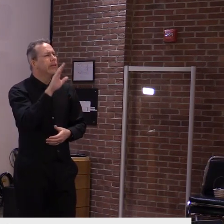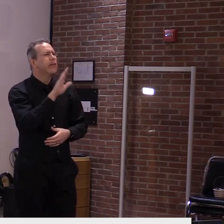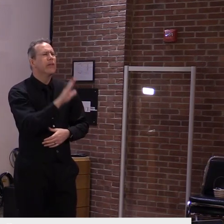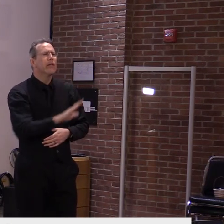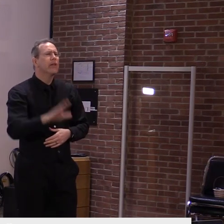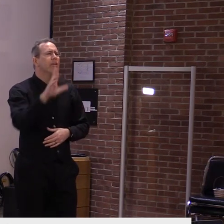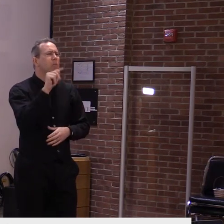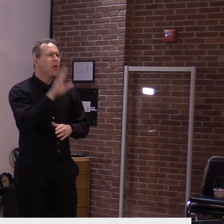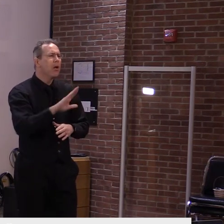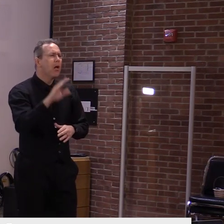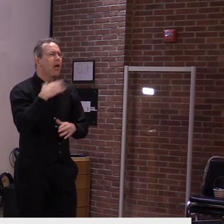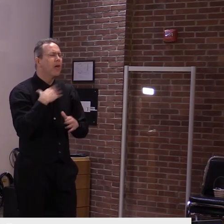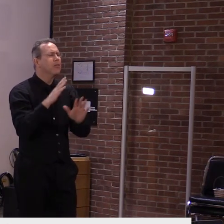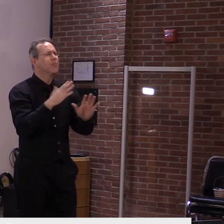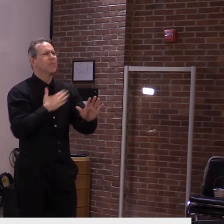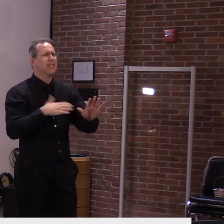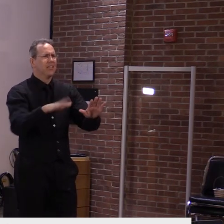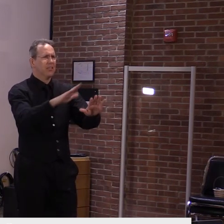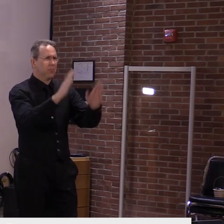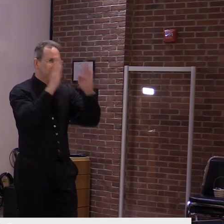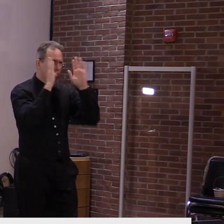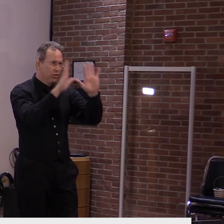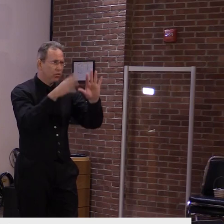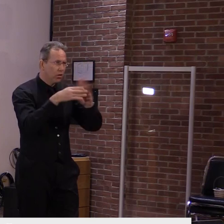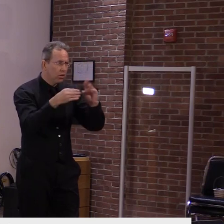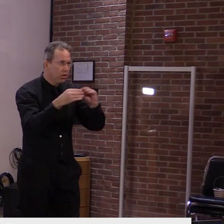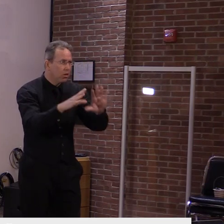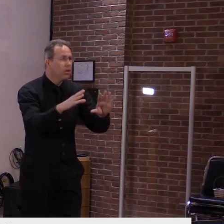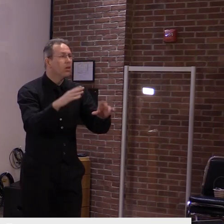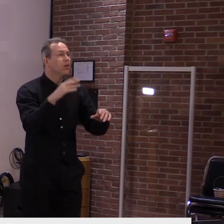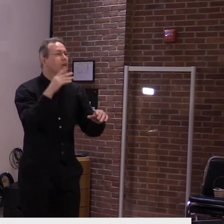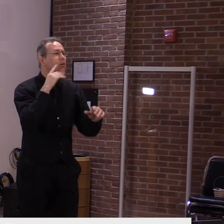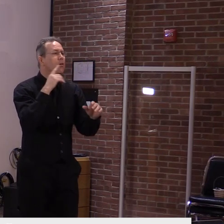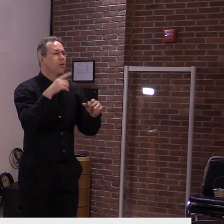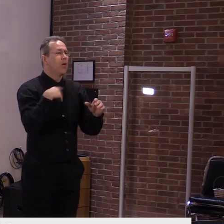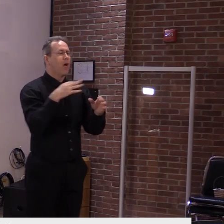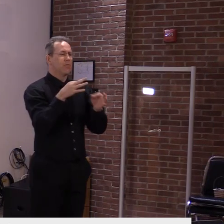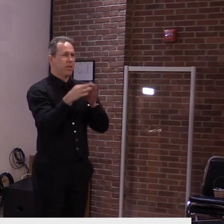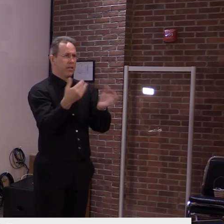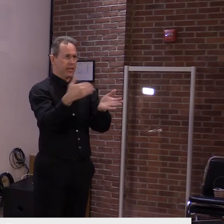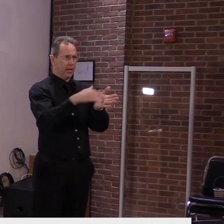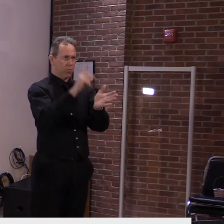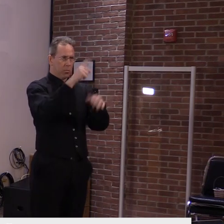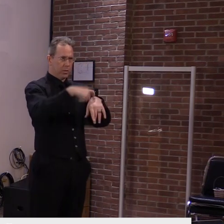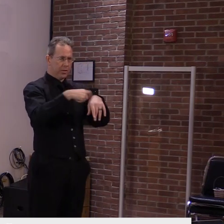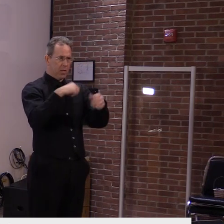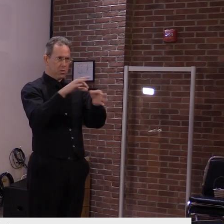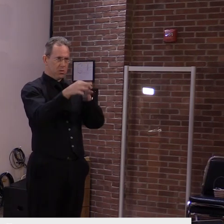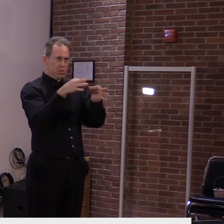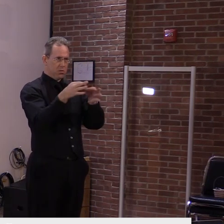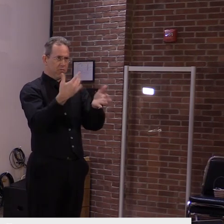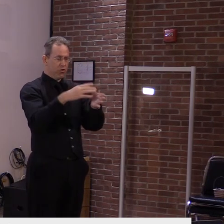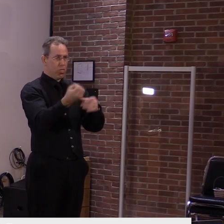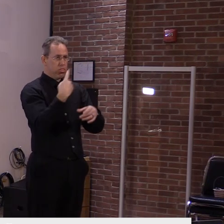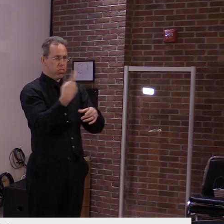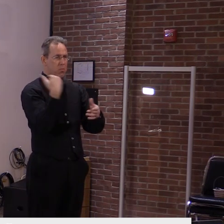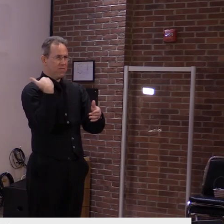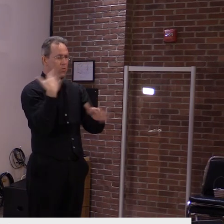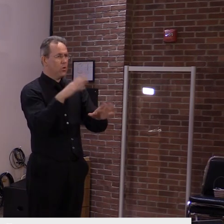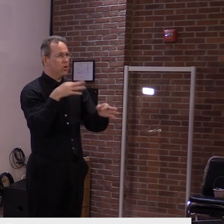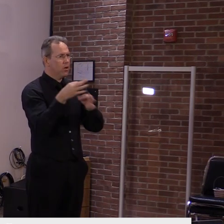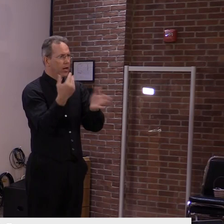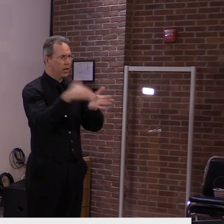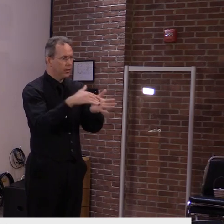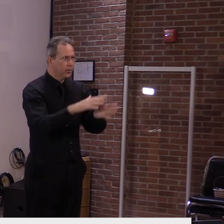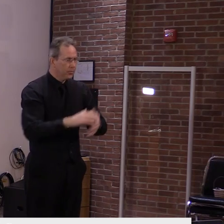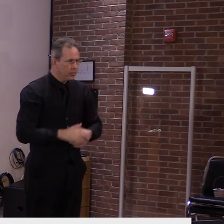time as we look at this. This doesn't mean that we shouldn't be looking at our systems to